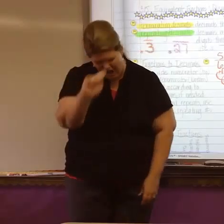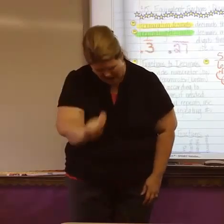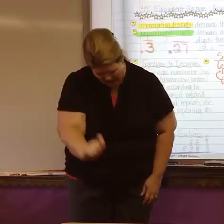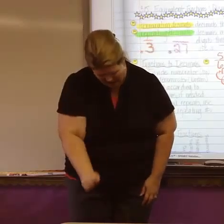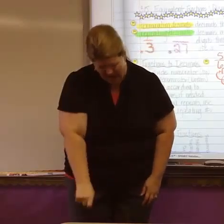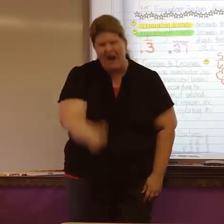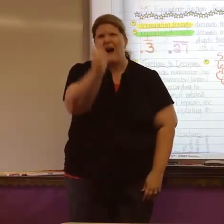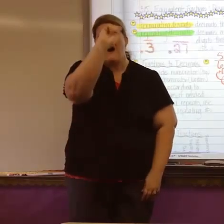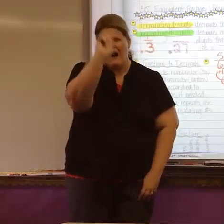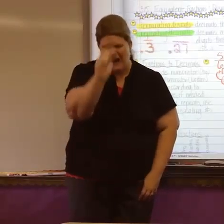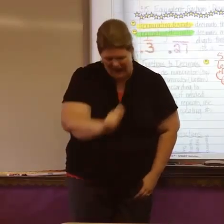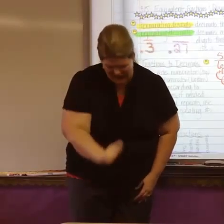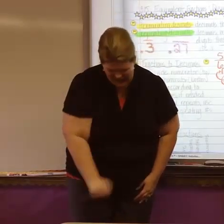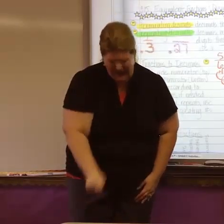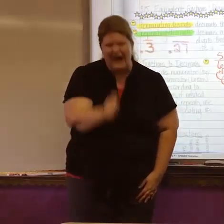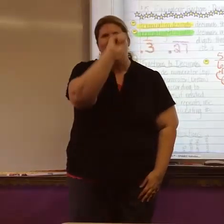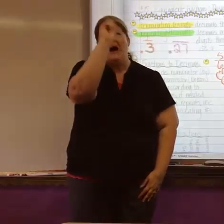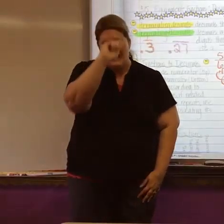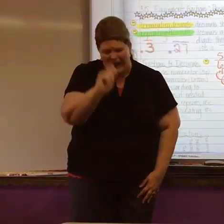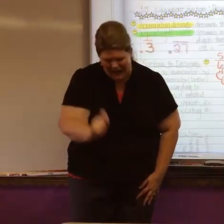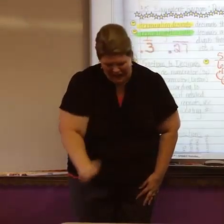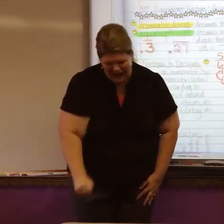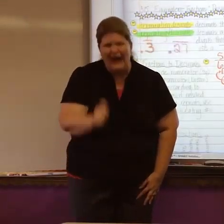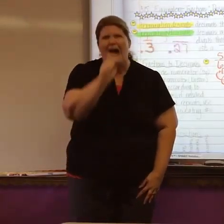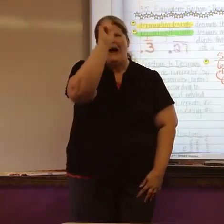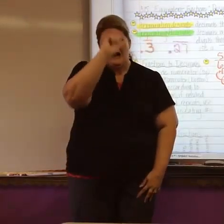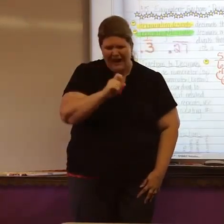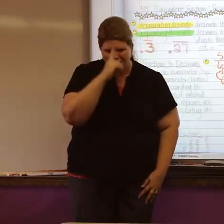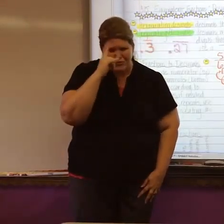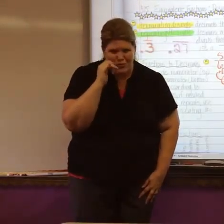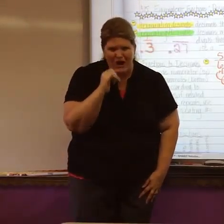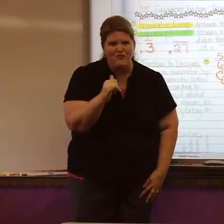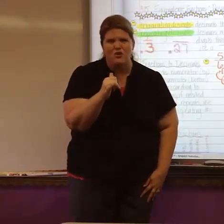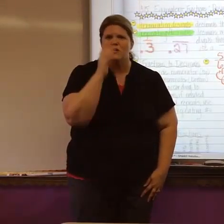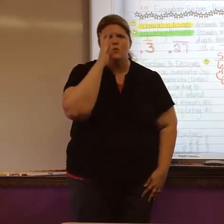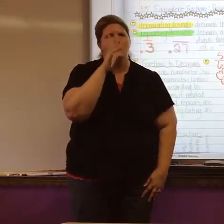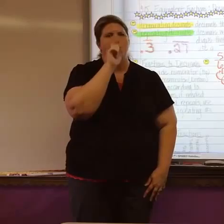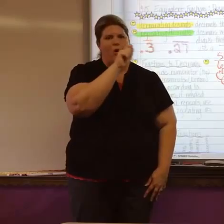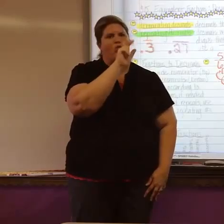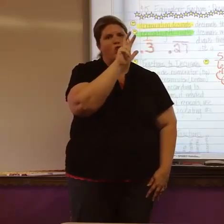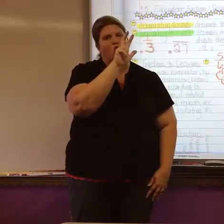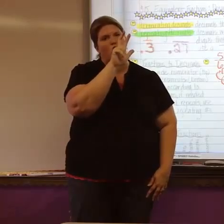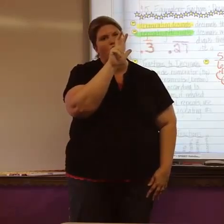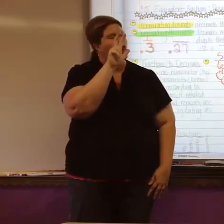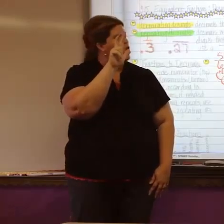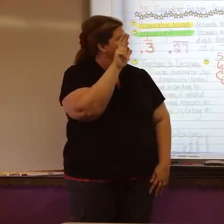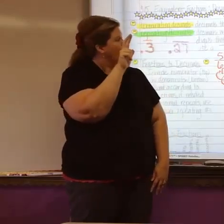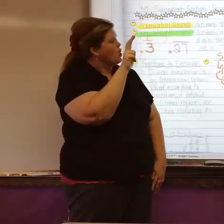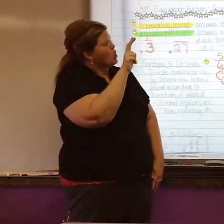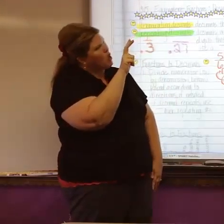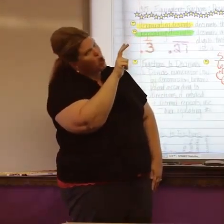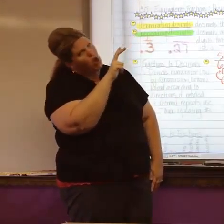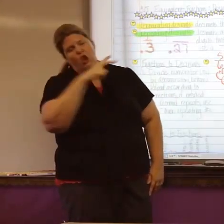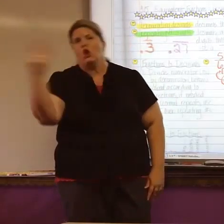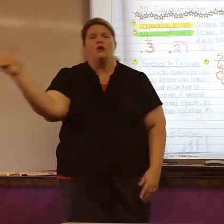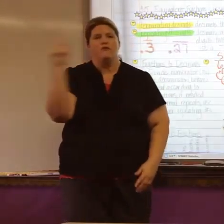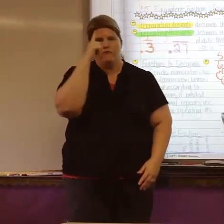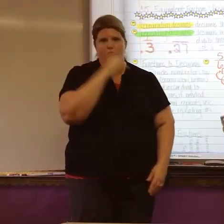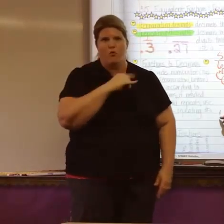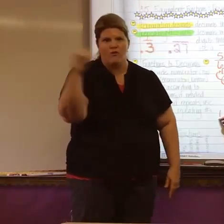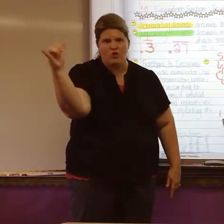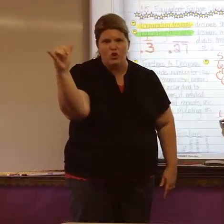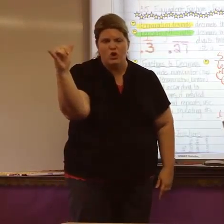going to continue. This is a repeating decimal. The 3 repeats.